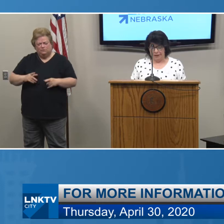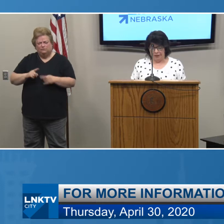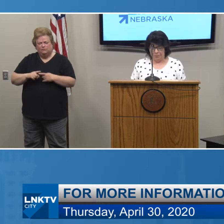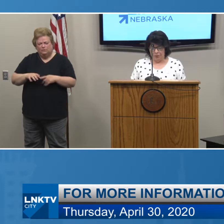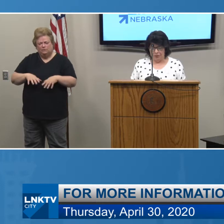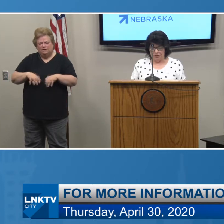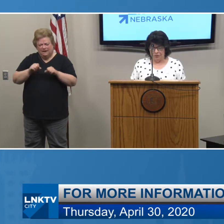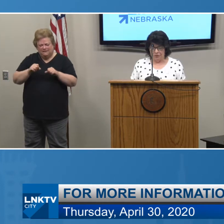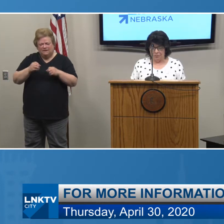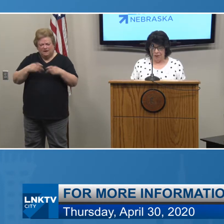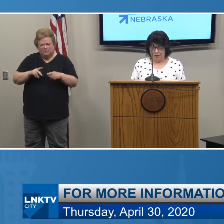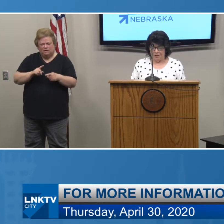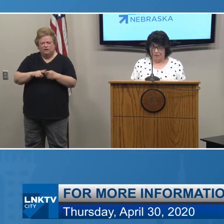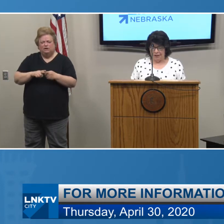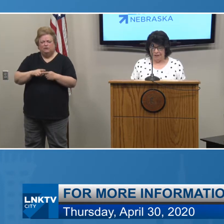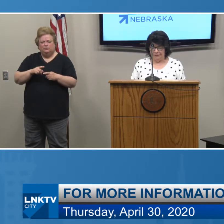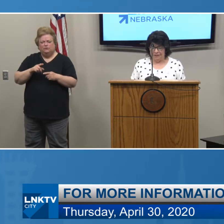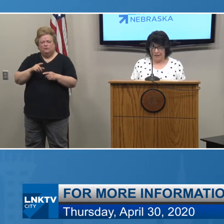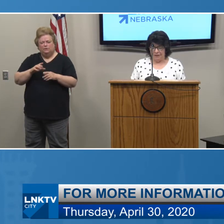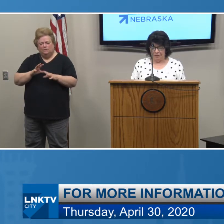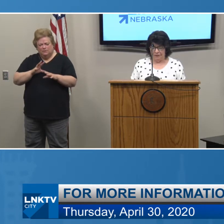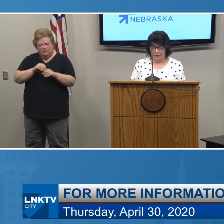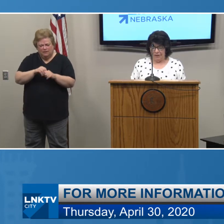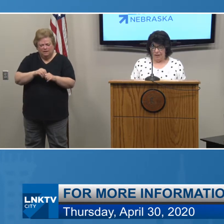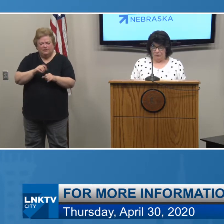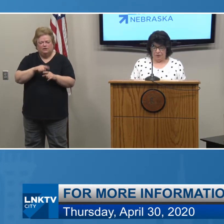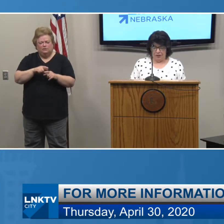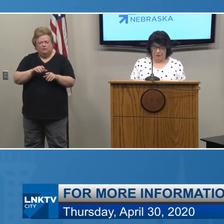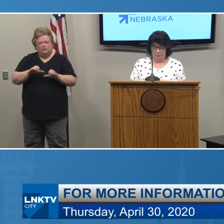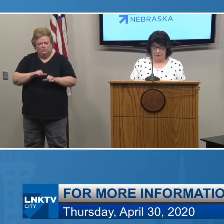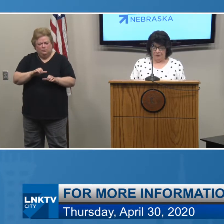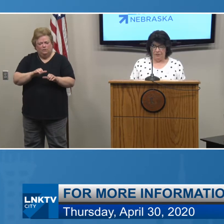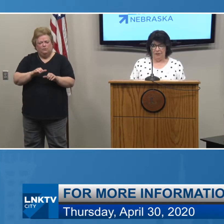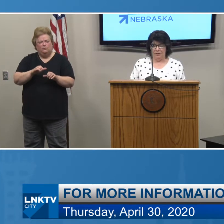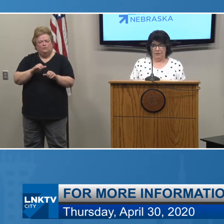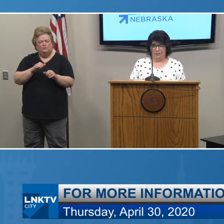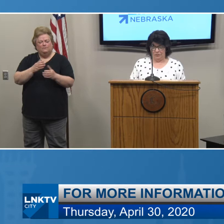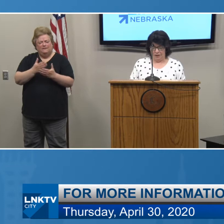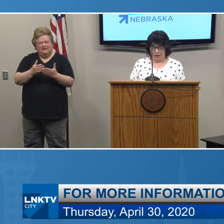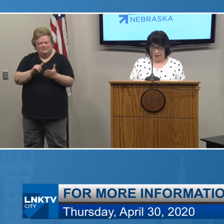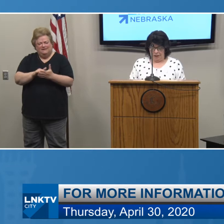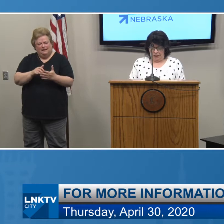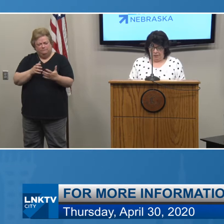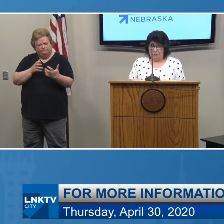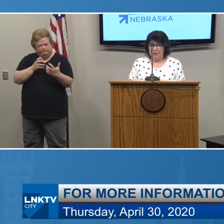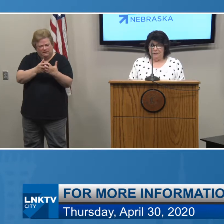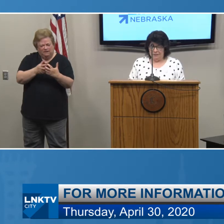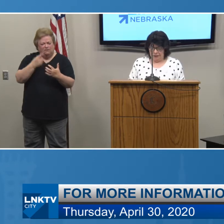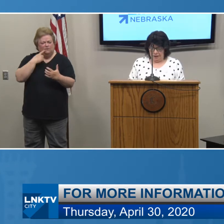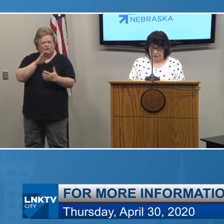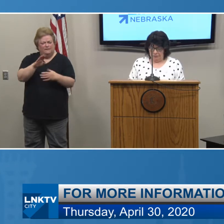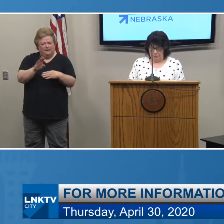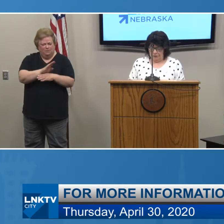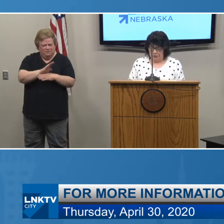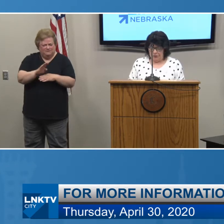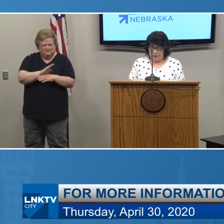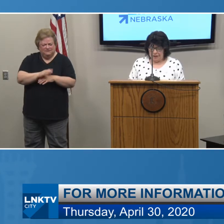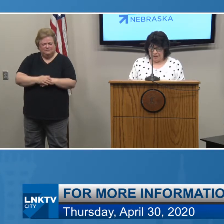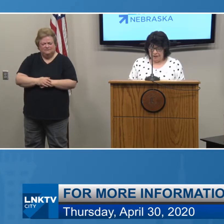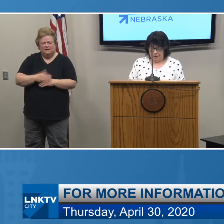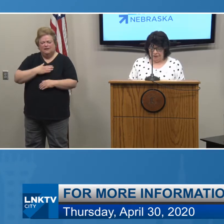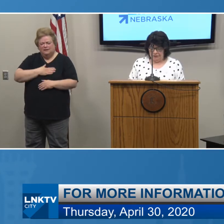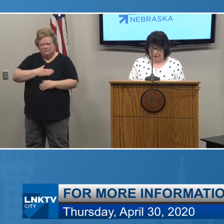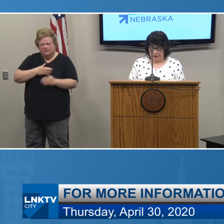to provide input to ensure practical guidance documents for their specific industry. Please review